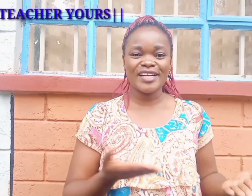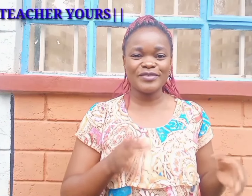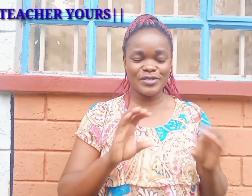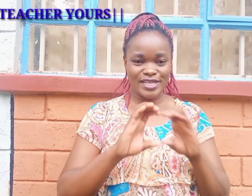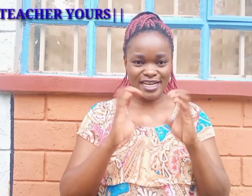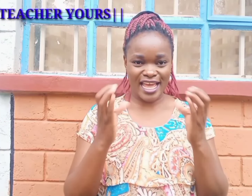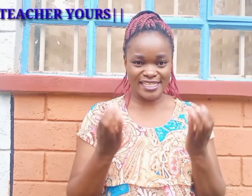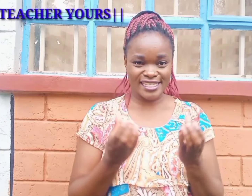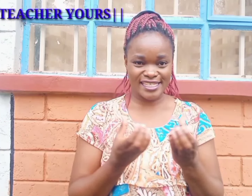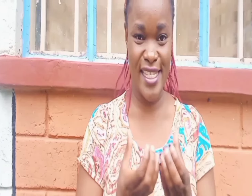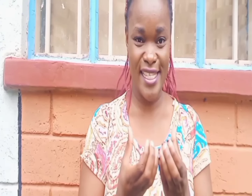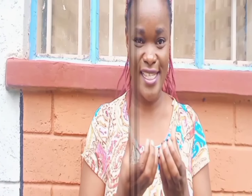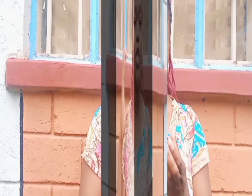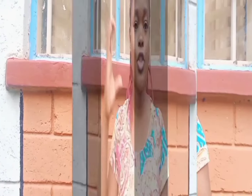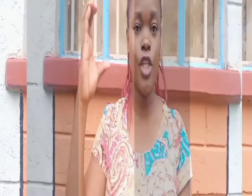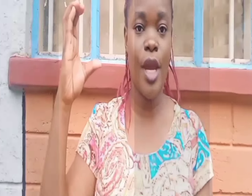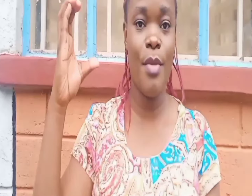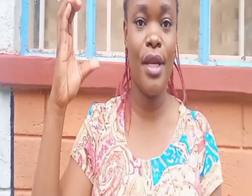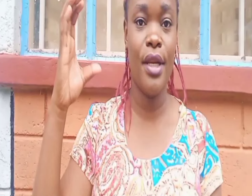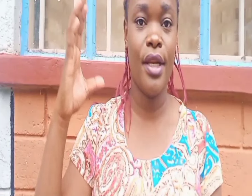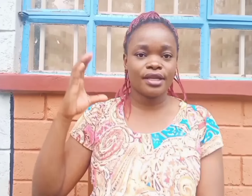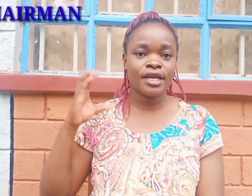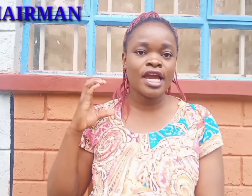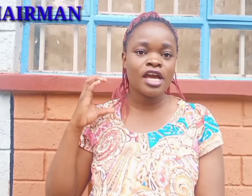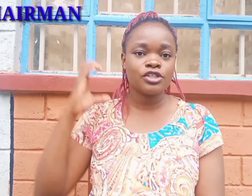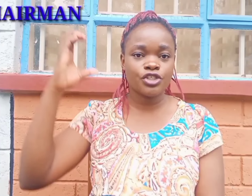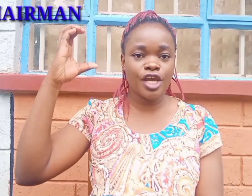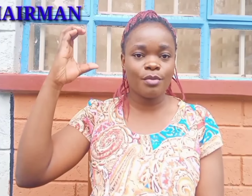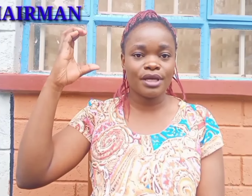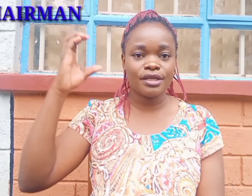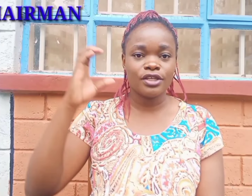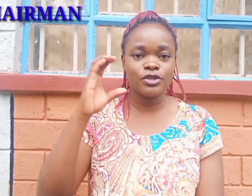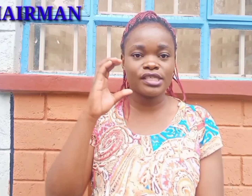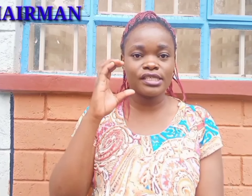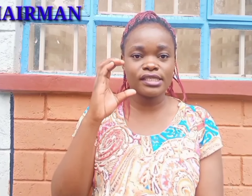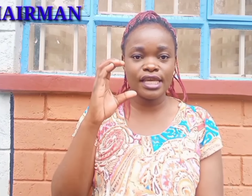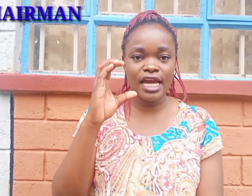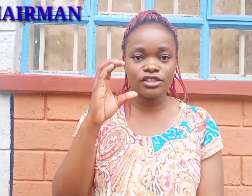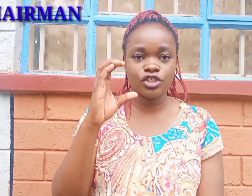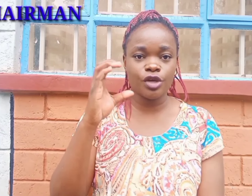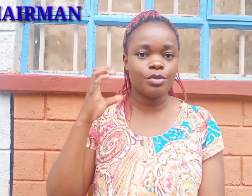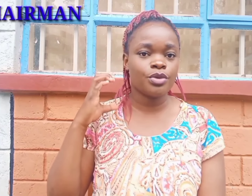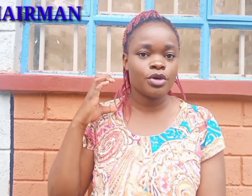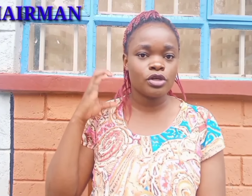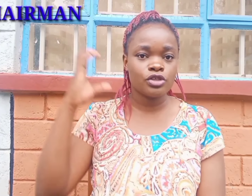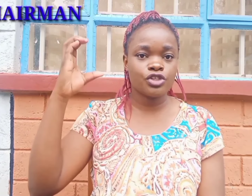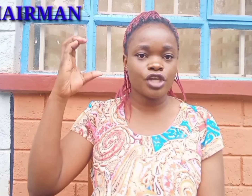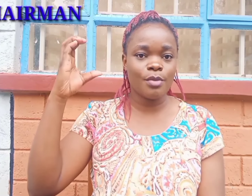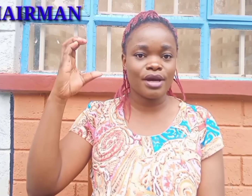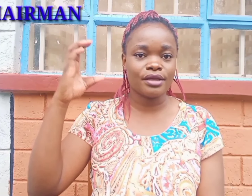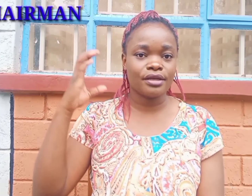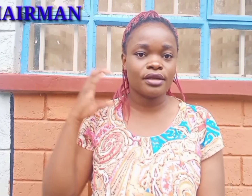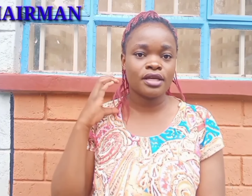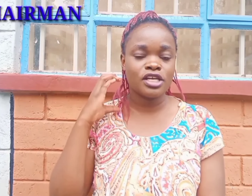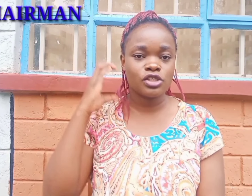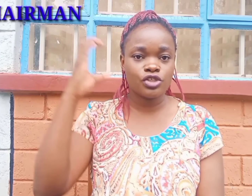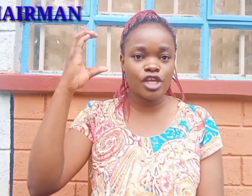Welcome to the class. Chairman. Chairman. Using C handshake. Chairman.